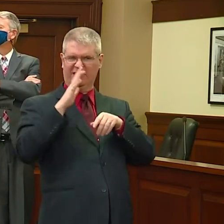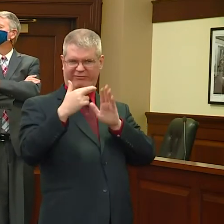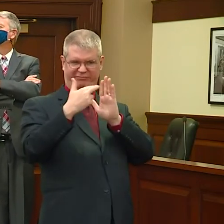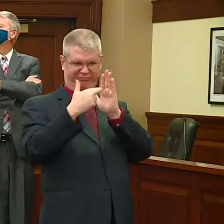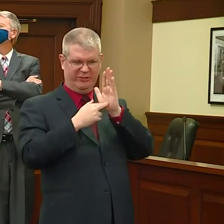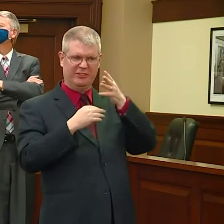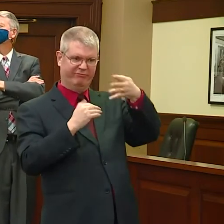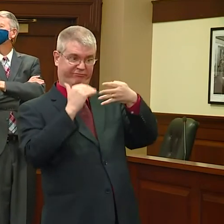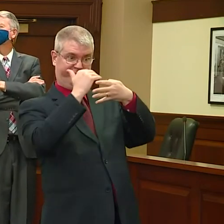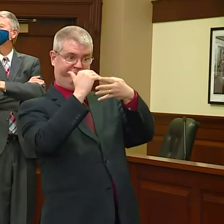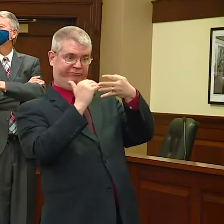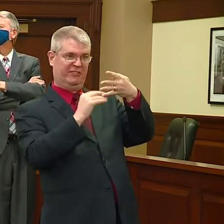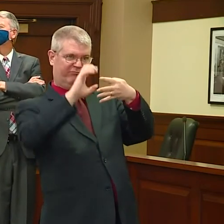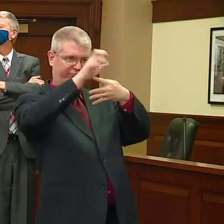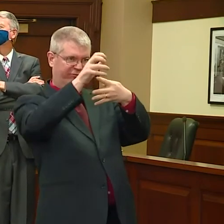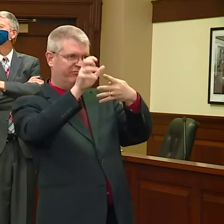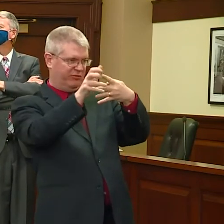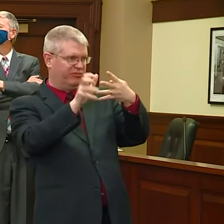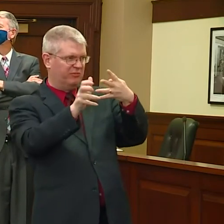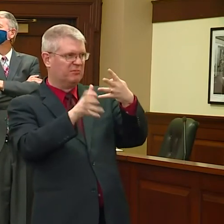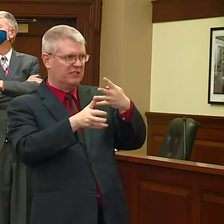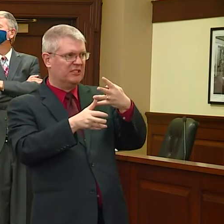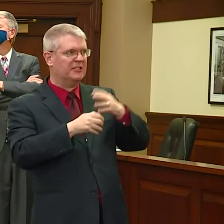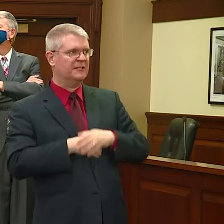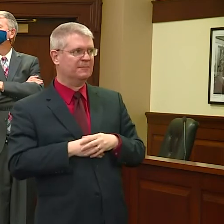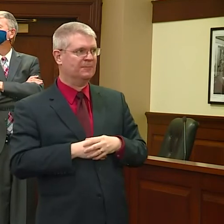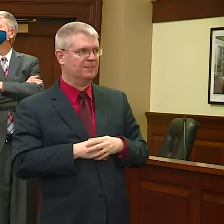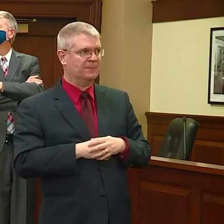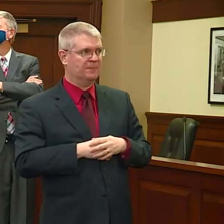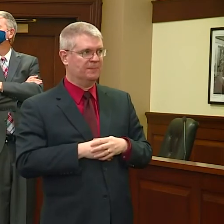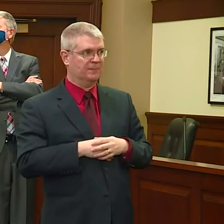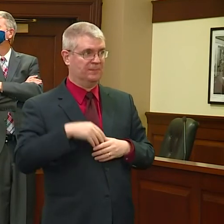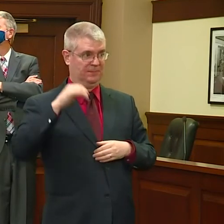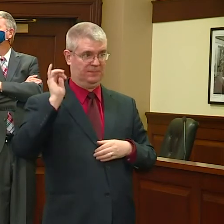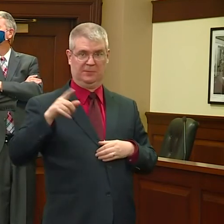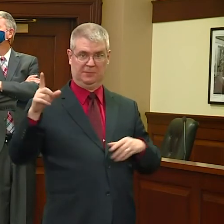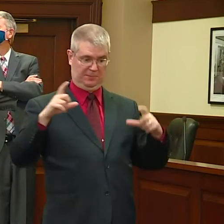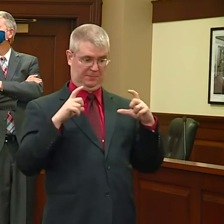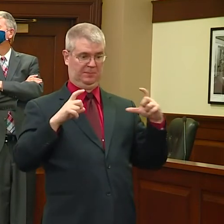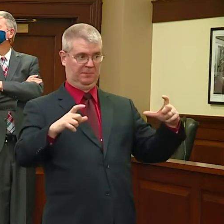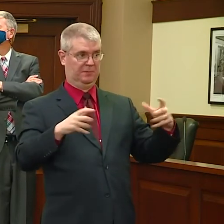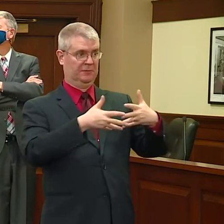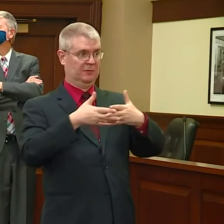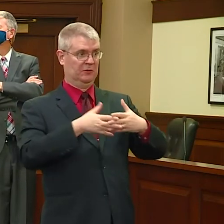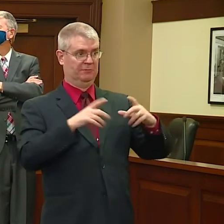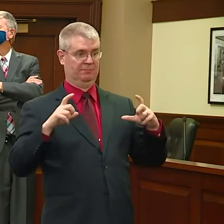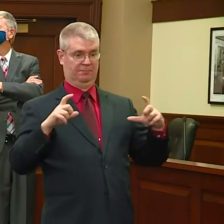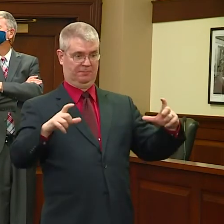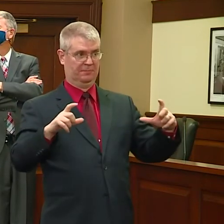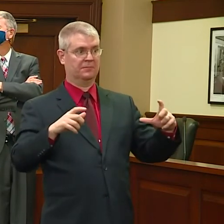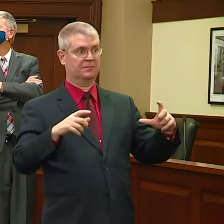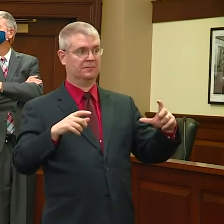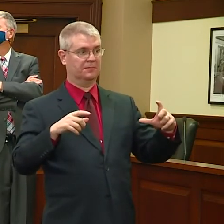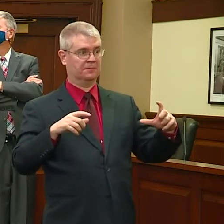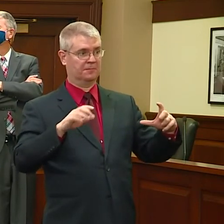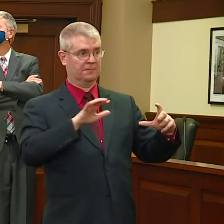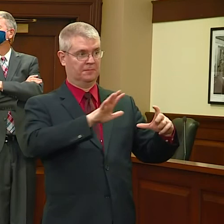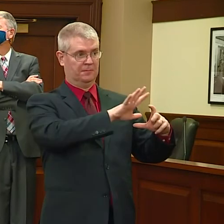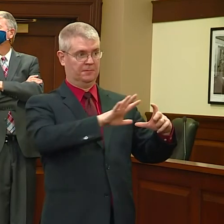level if you look at the state as a whole. And this shows it by county, and you can see it's not evenly distributed throughout the